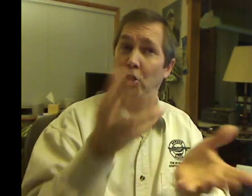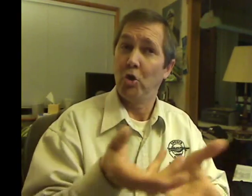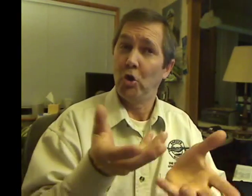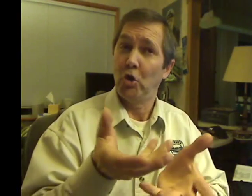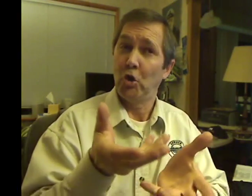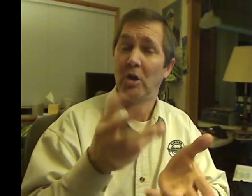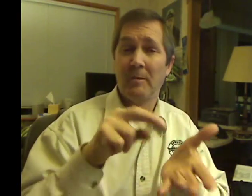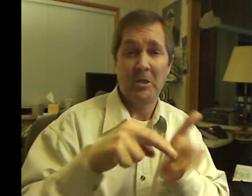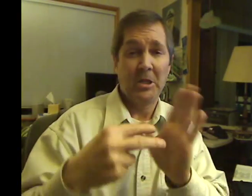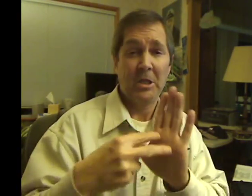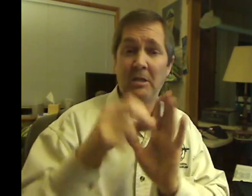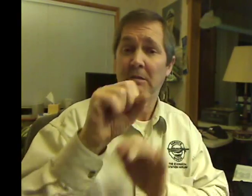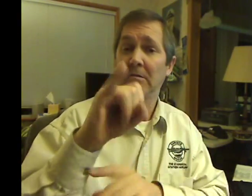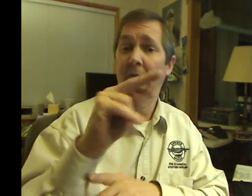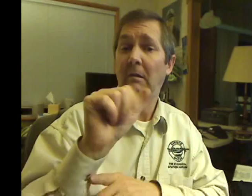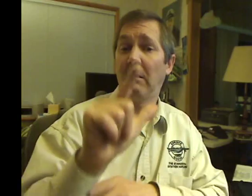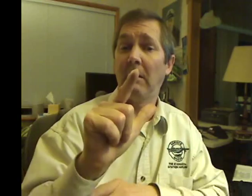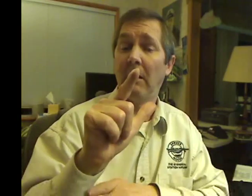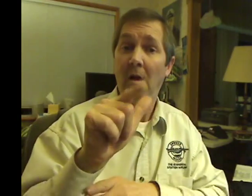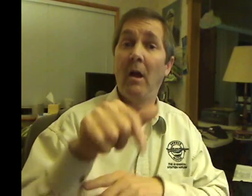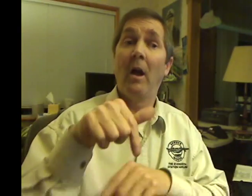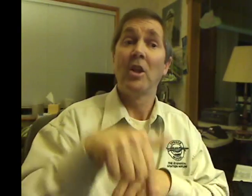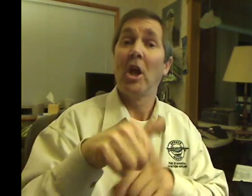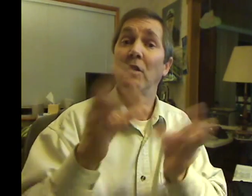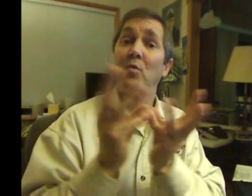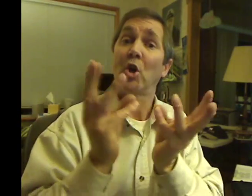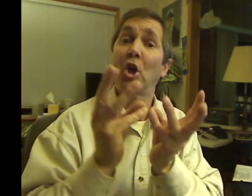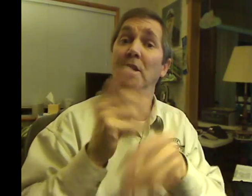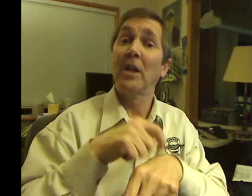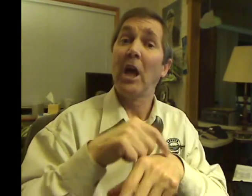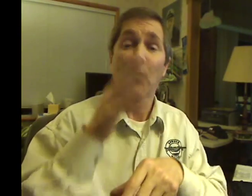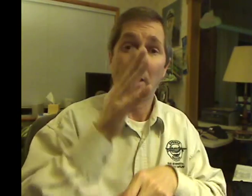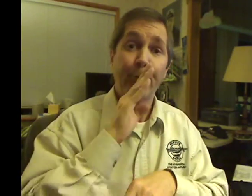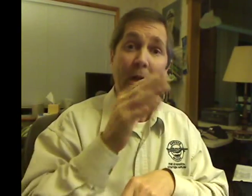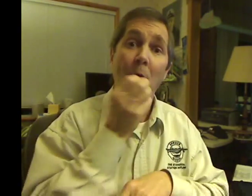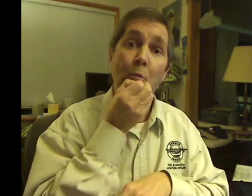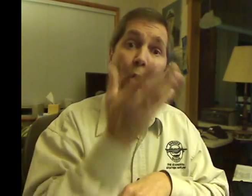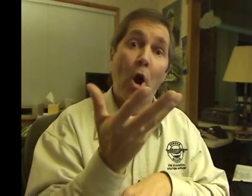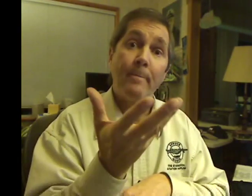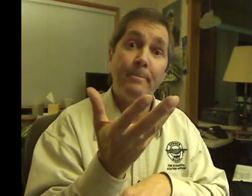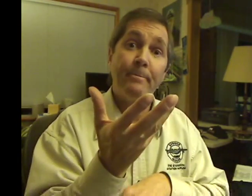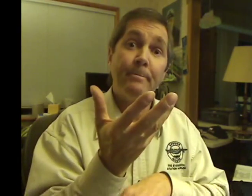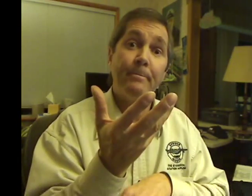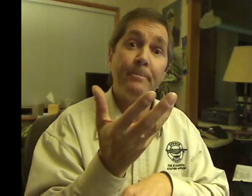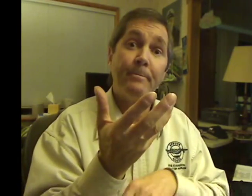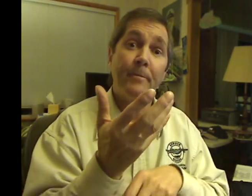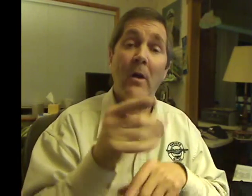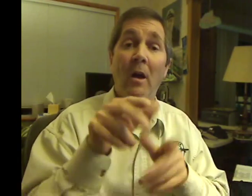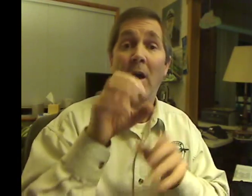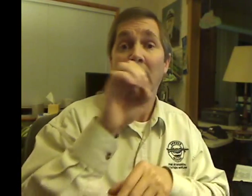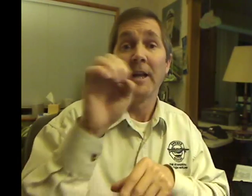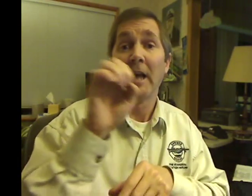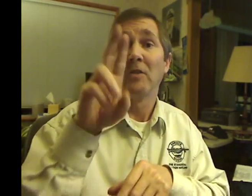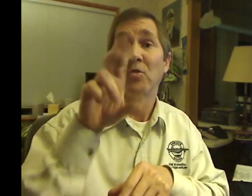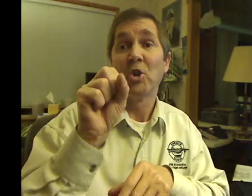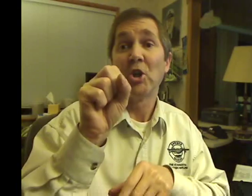of them united in their anger at the allegations that have seen the country's former leader, Chen Shui-bian, holed up in prison